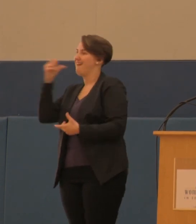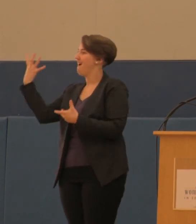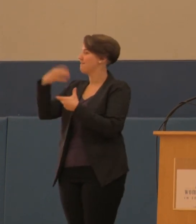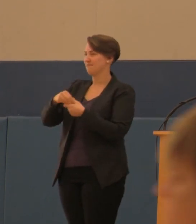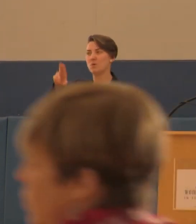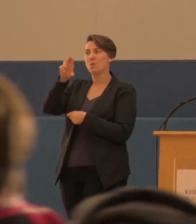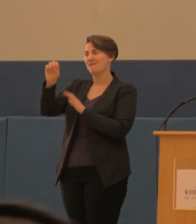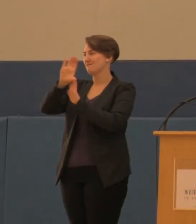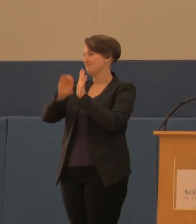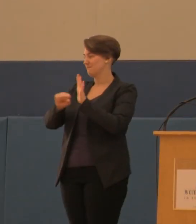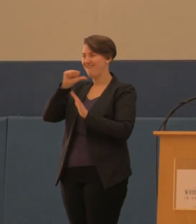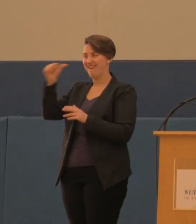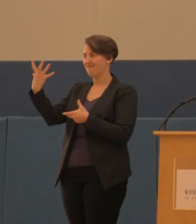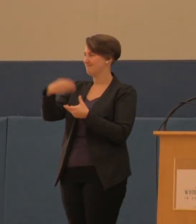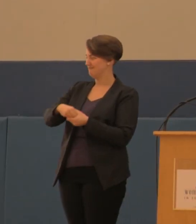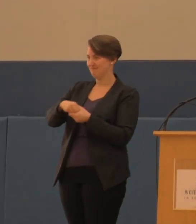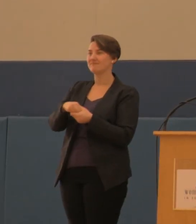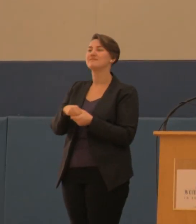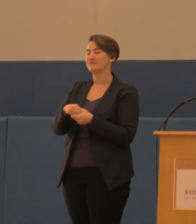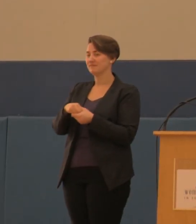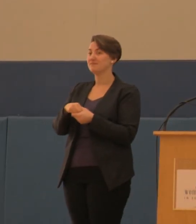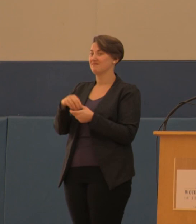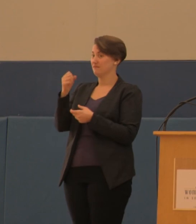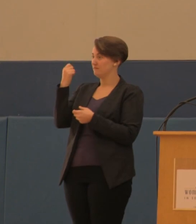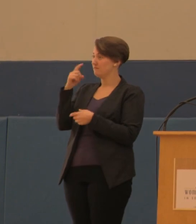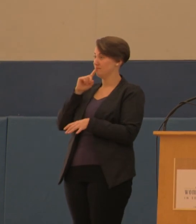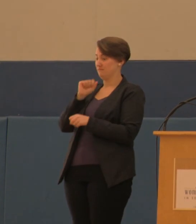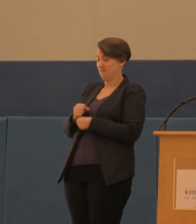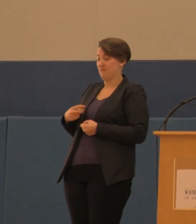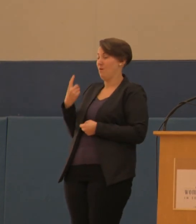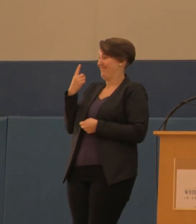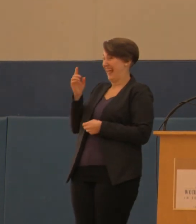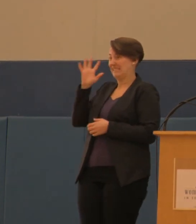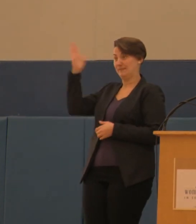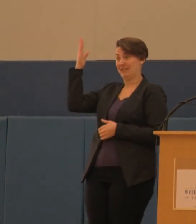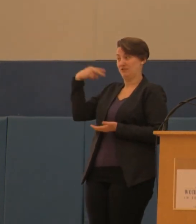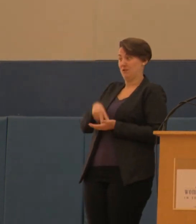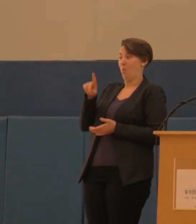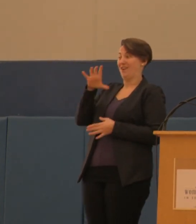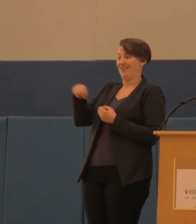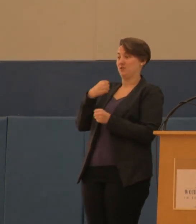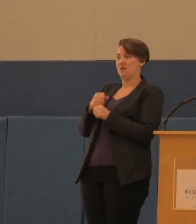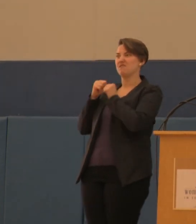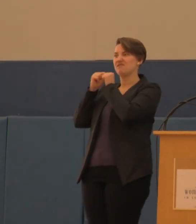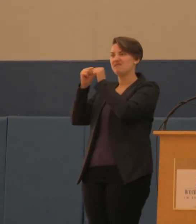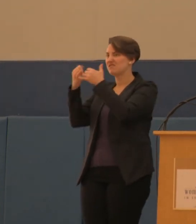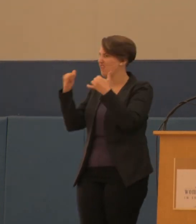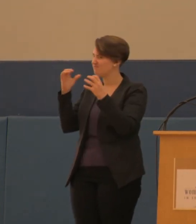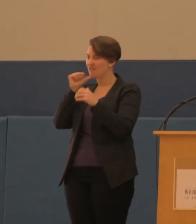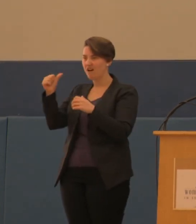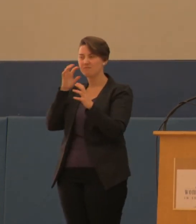U.S. Constitution. Almost 100 years after Ms. Paul's memorable speech calling for a